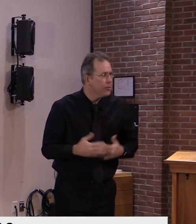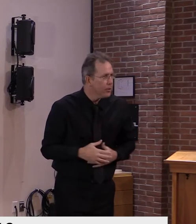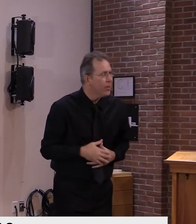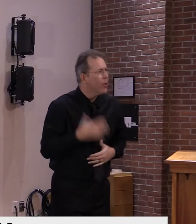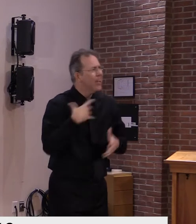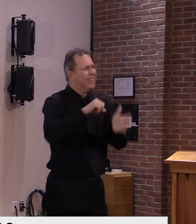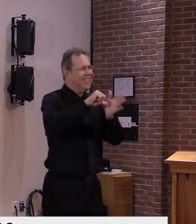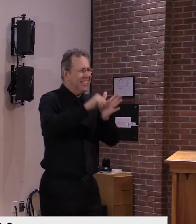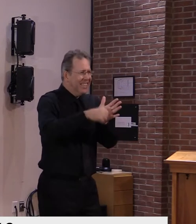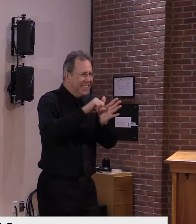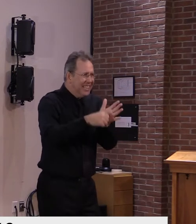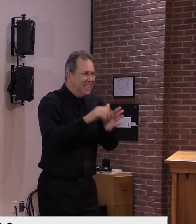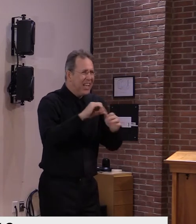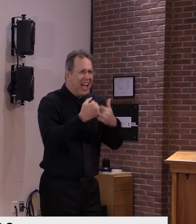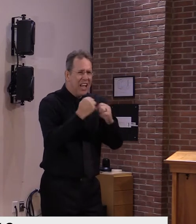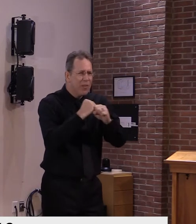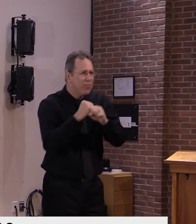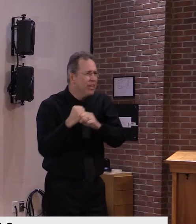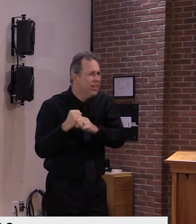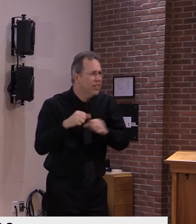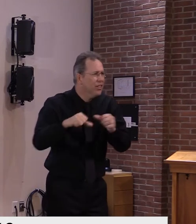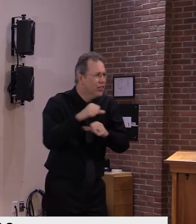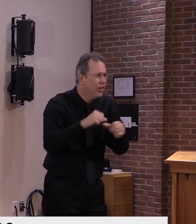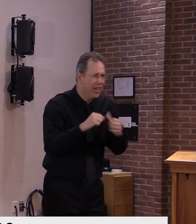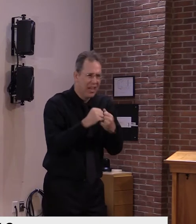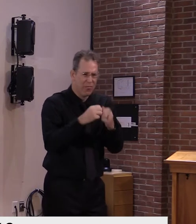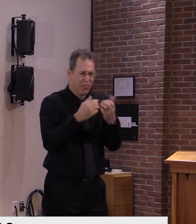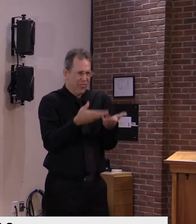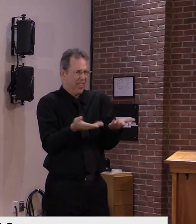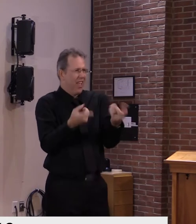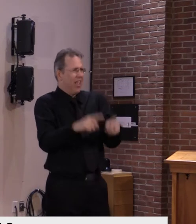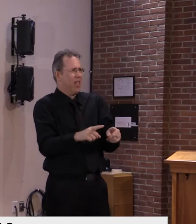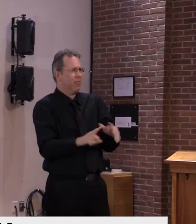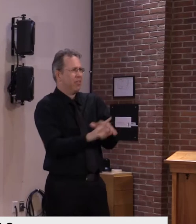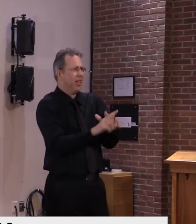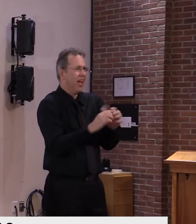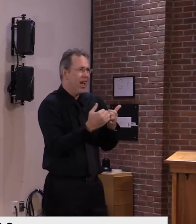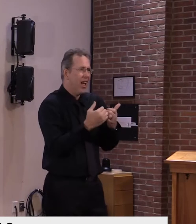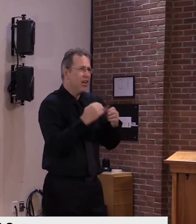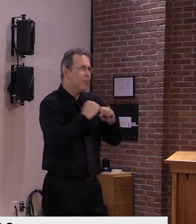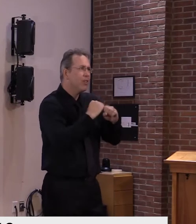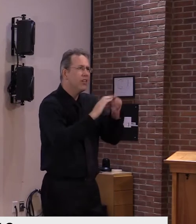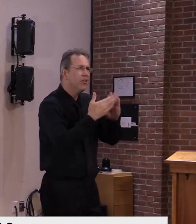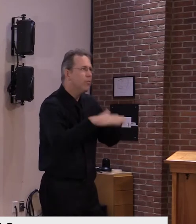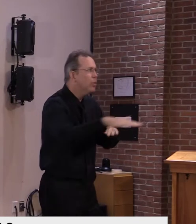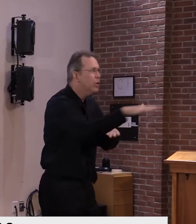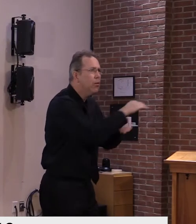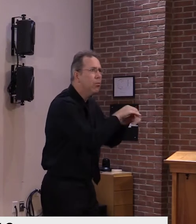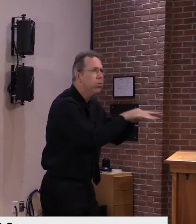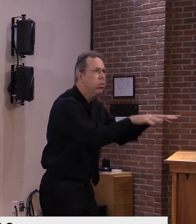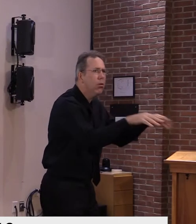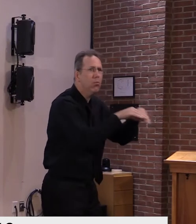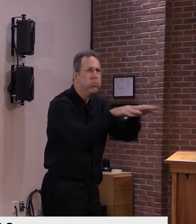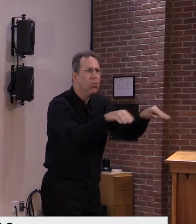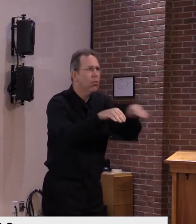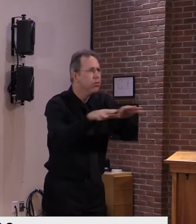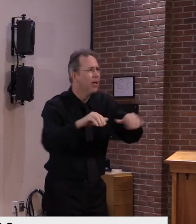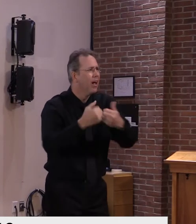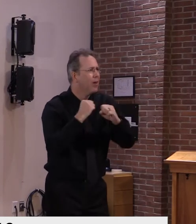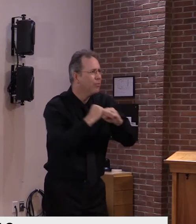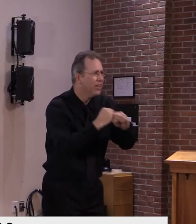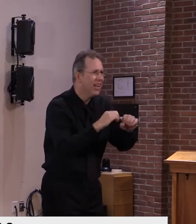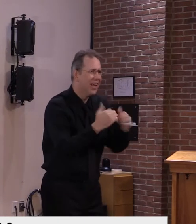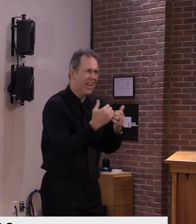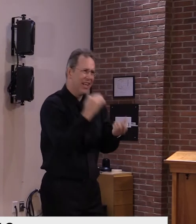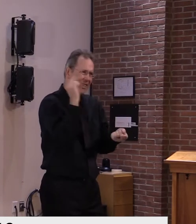these facilities is by protecting our communities, lowering the ability of the virus to spread from one person to